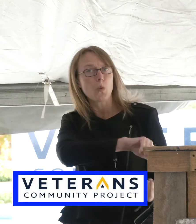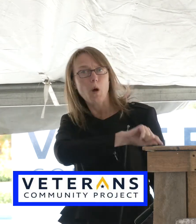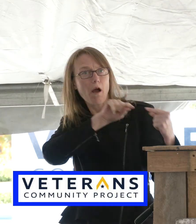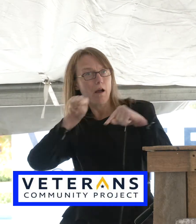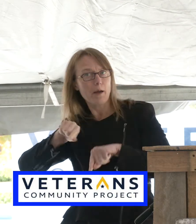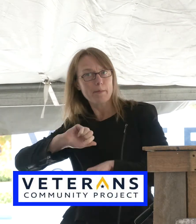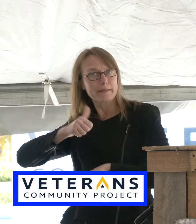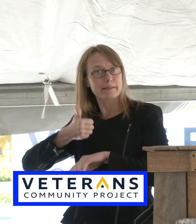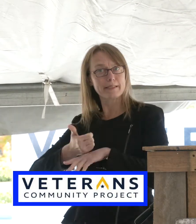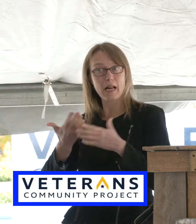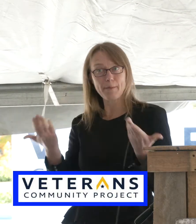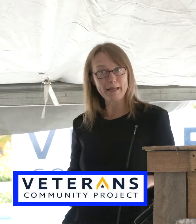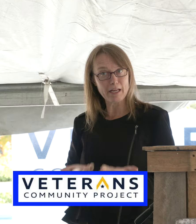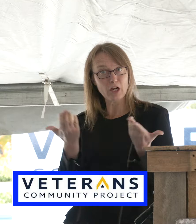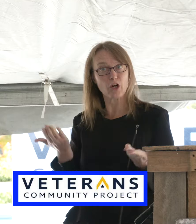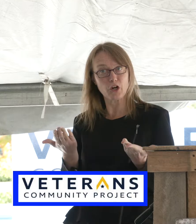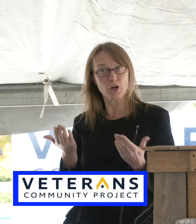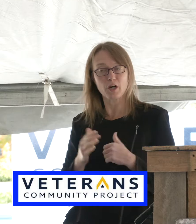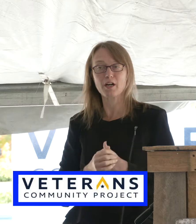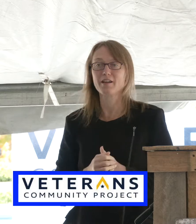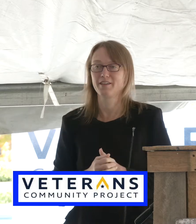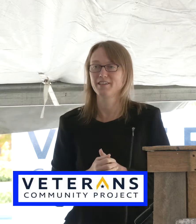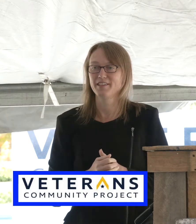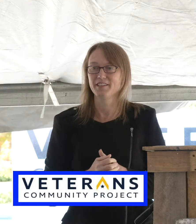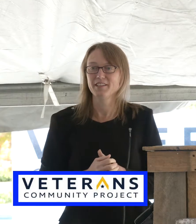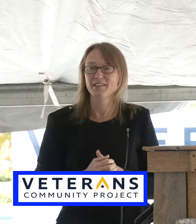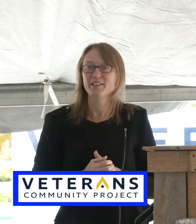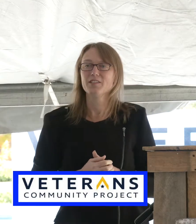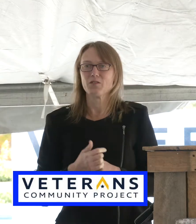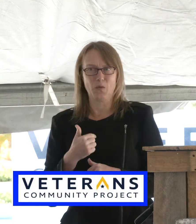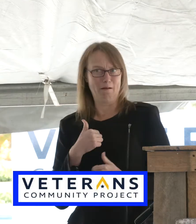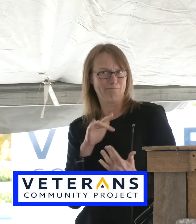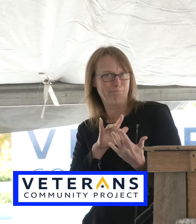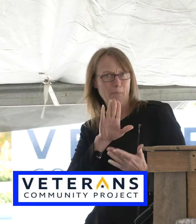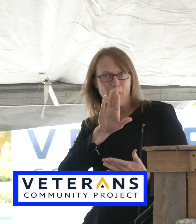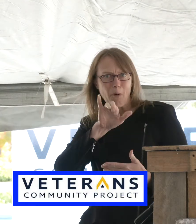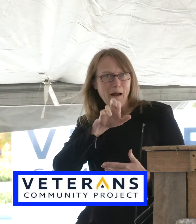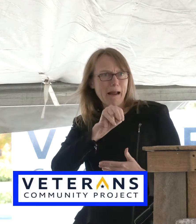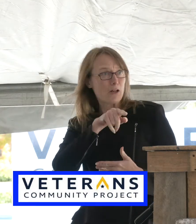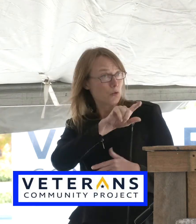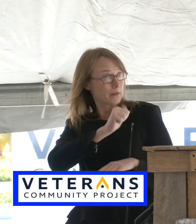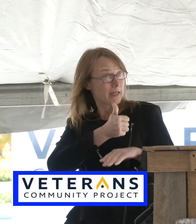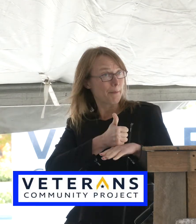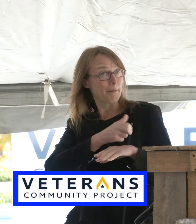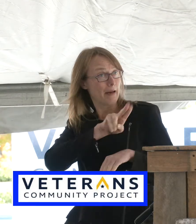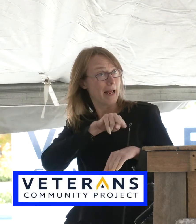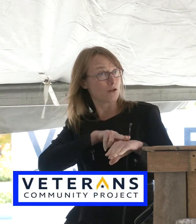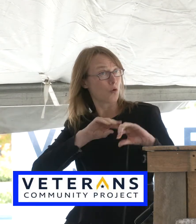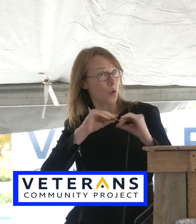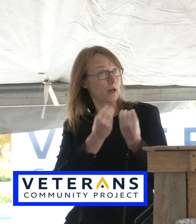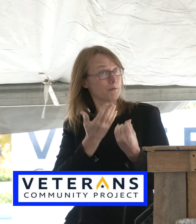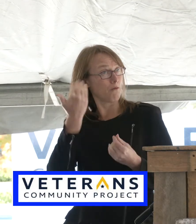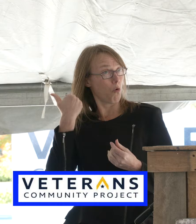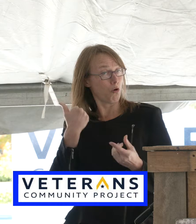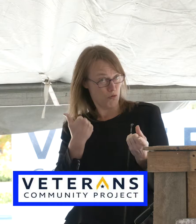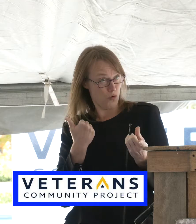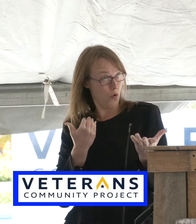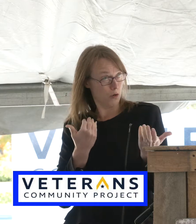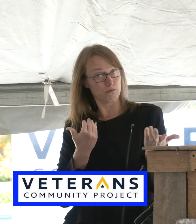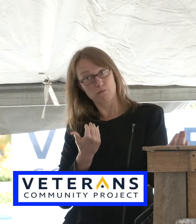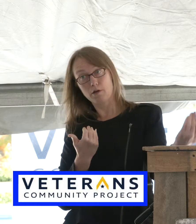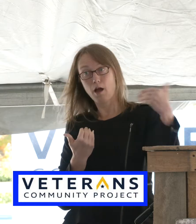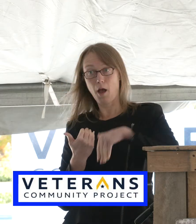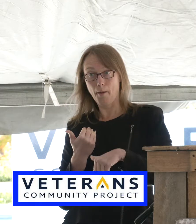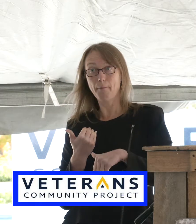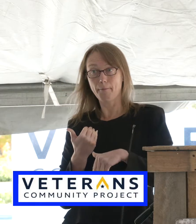So at one point, Brian said to me, hey man, you've started a national organization before. I know you're not sure what you want to do with the rest of your life. You want to just come here and build this into a national thing? I